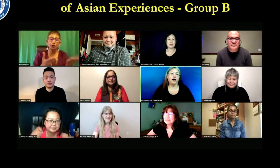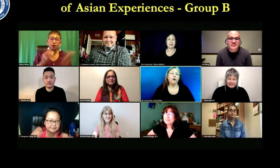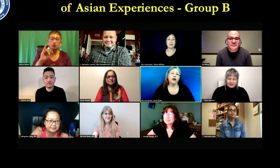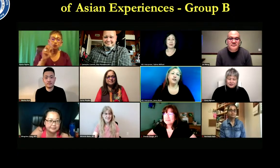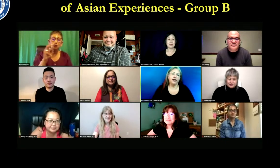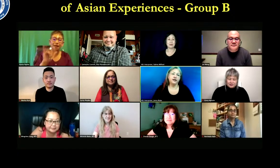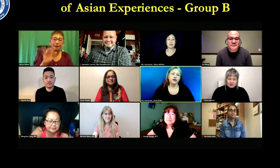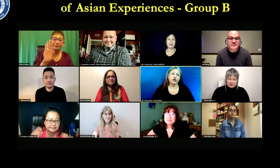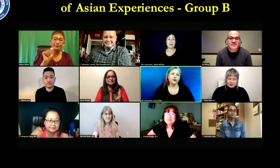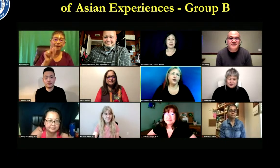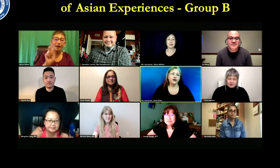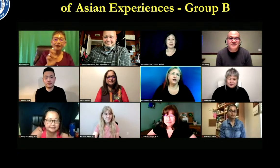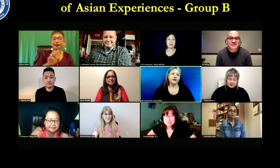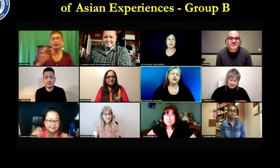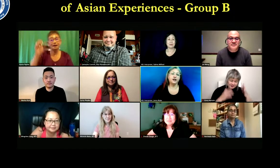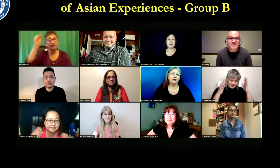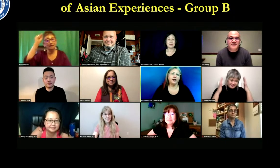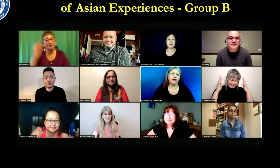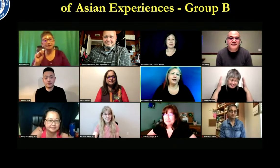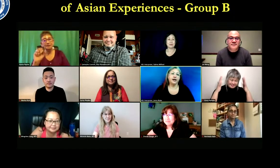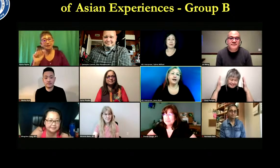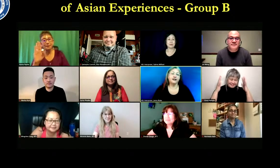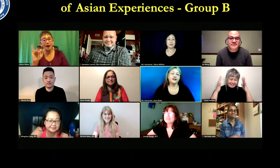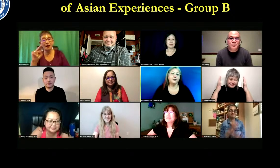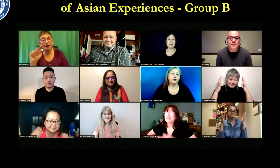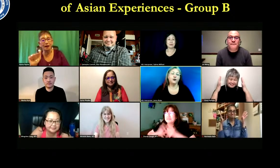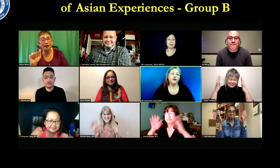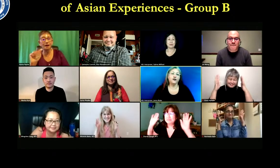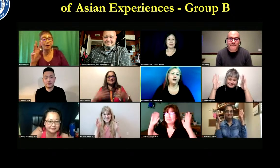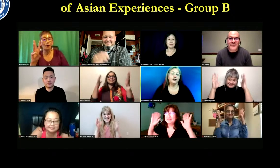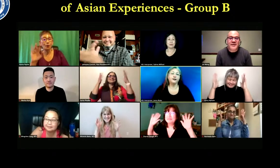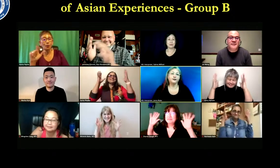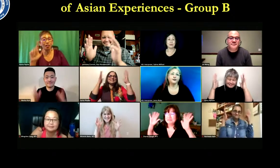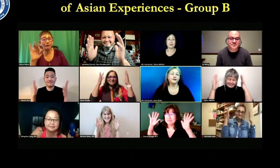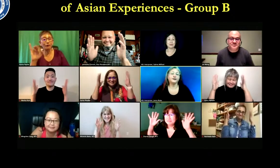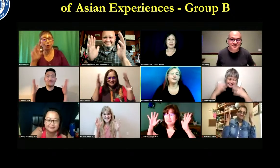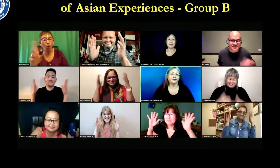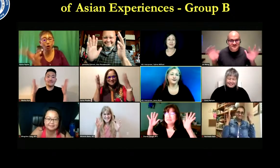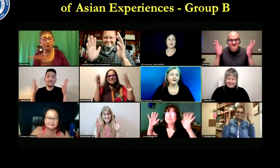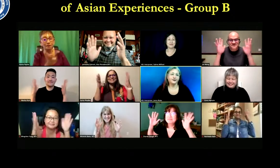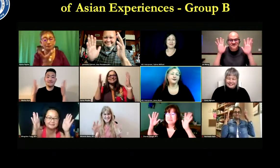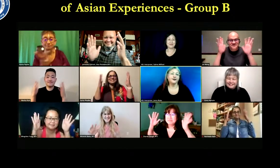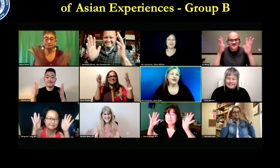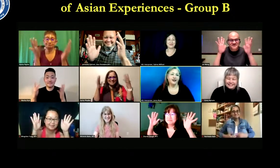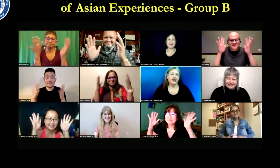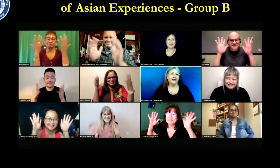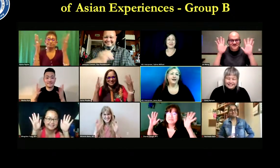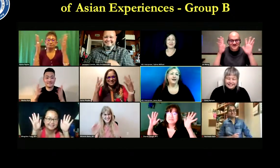of all, I want to thank the interpreters, Jenny Blake and Sabina Wilford.